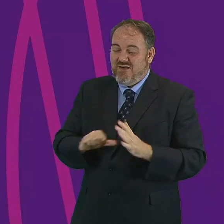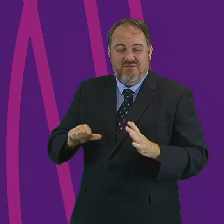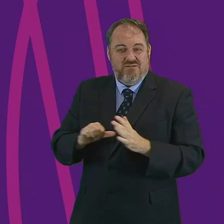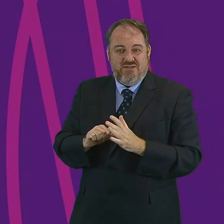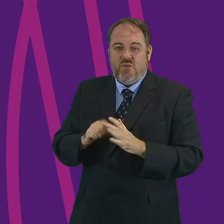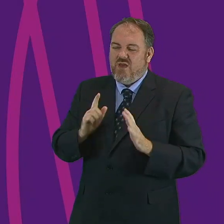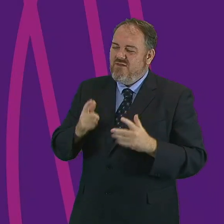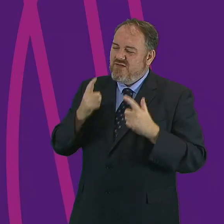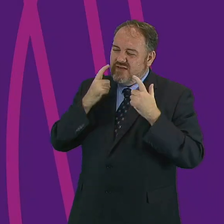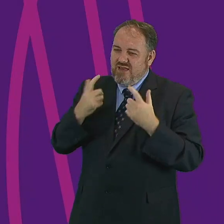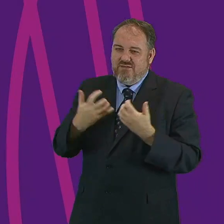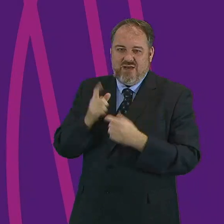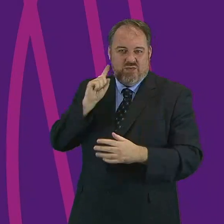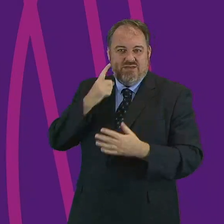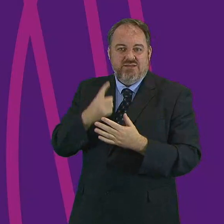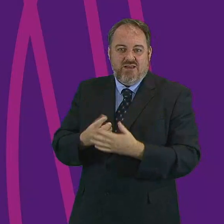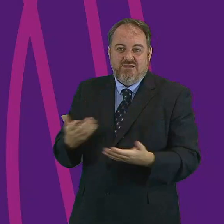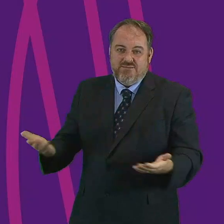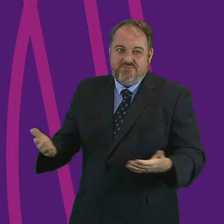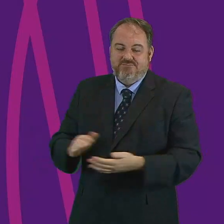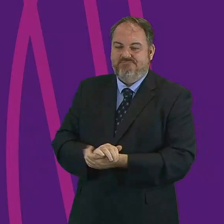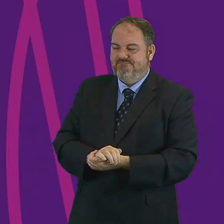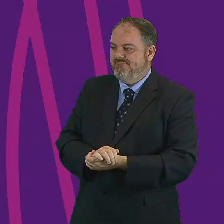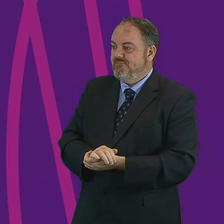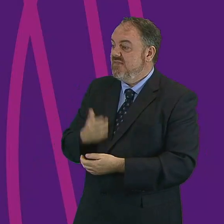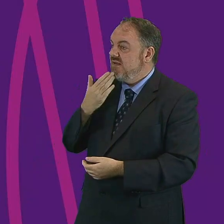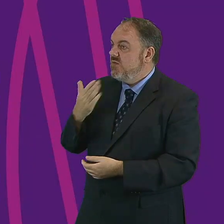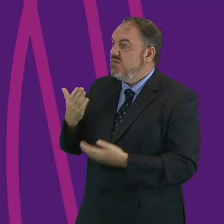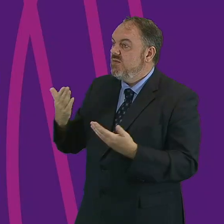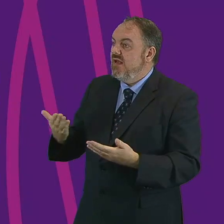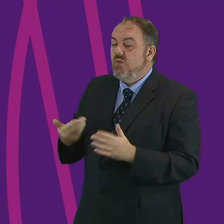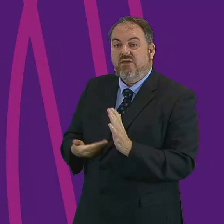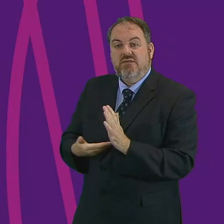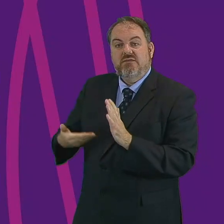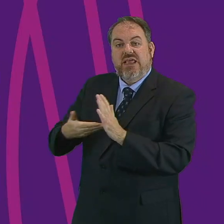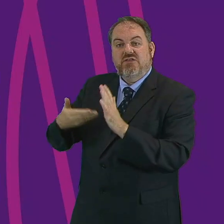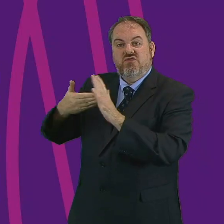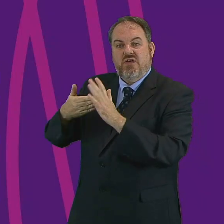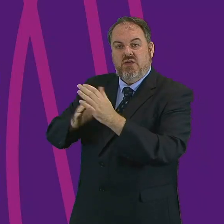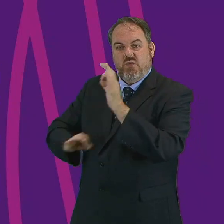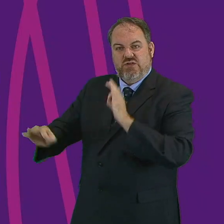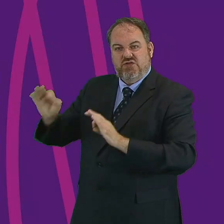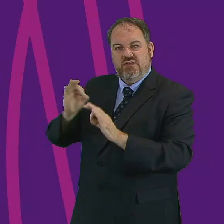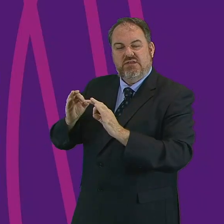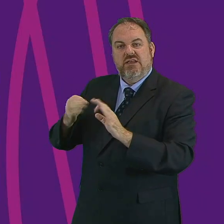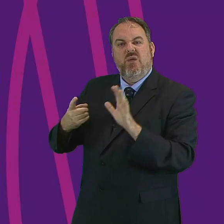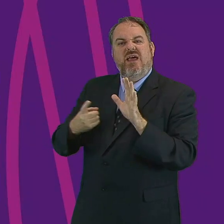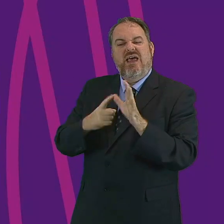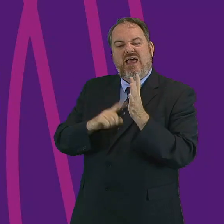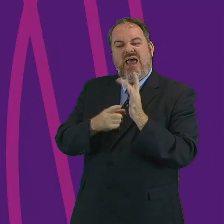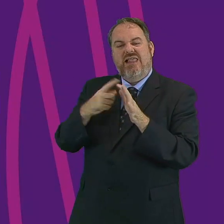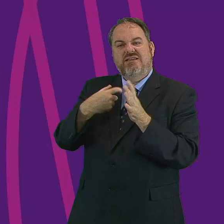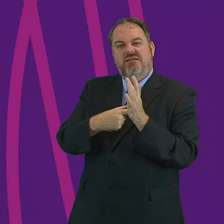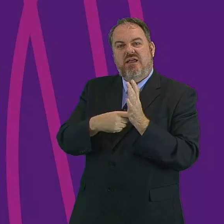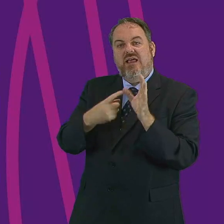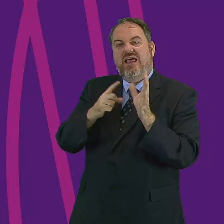seriousness and the real weight of responsibility that we all feel in reaching these decisions. And we will try with families and